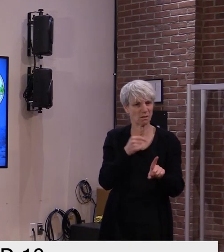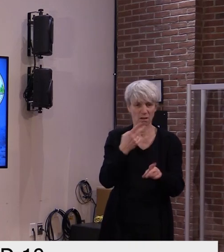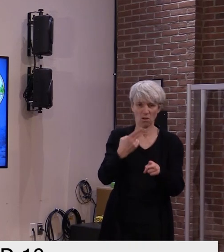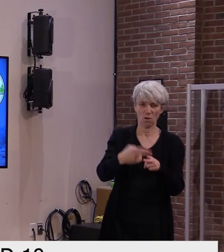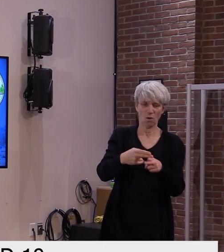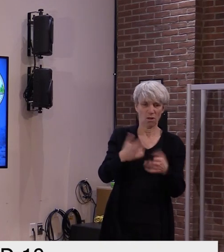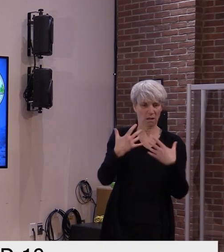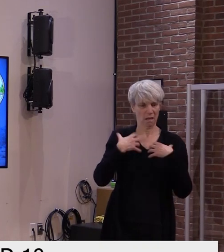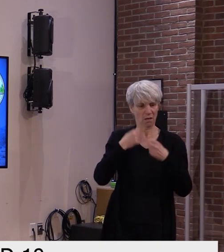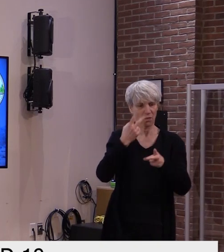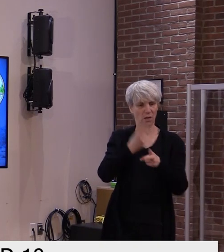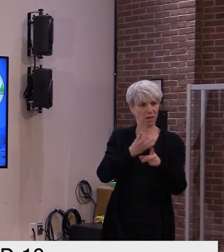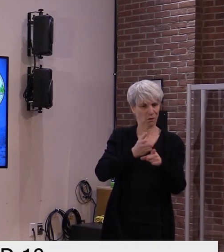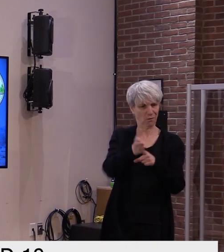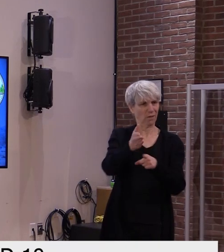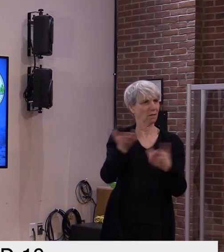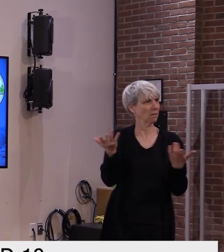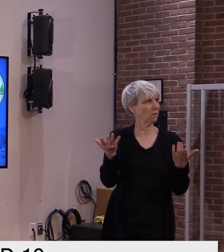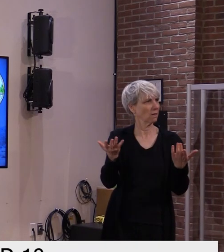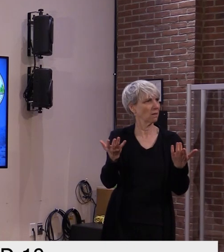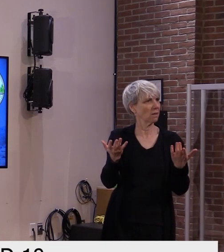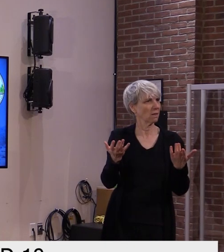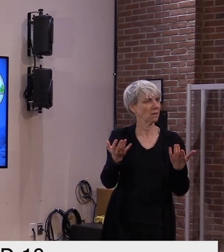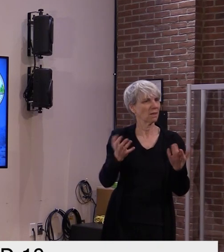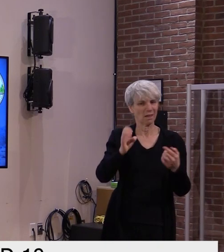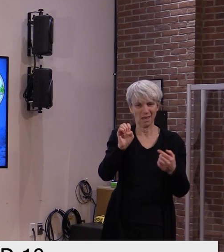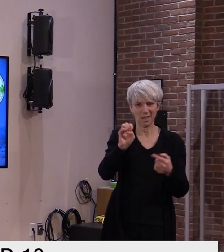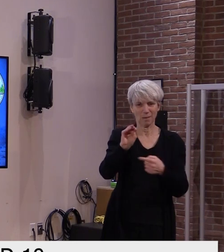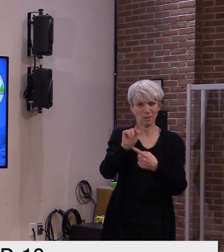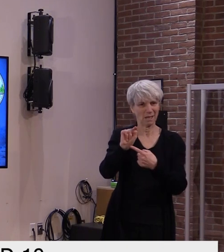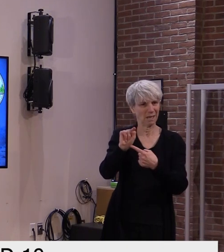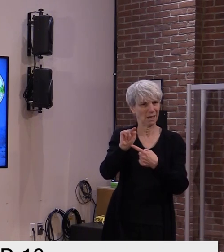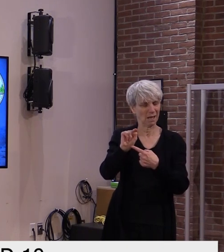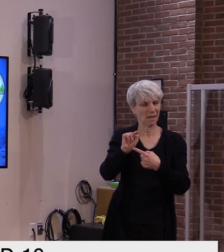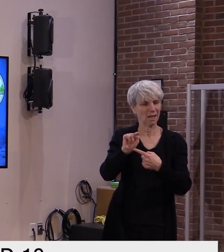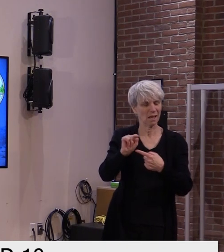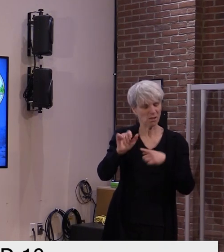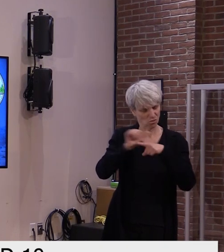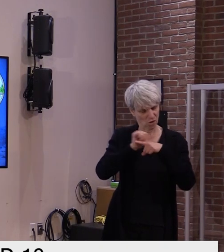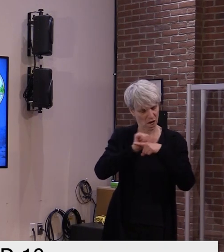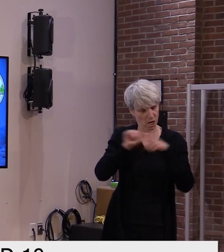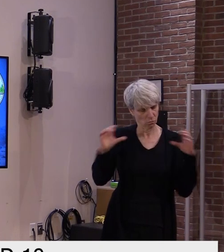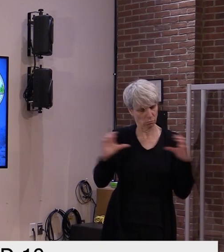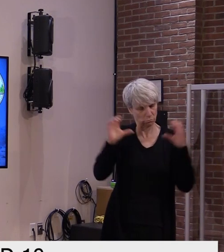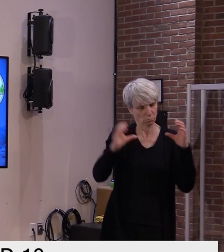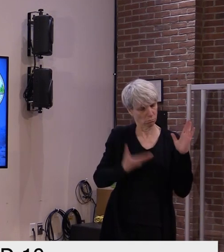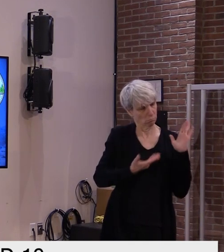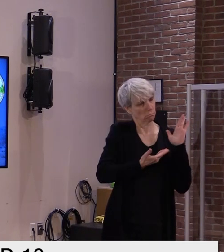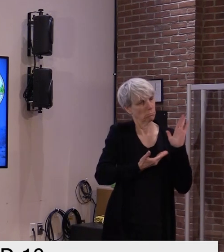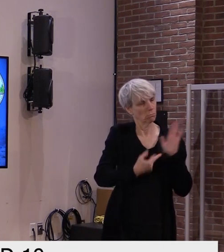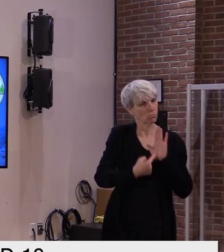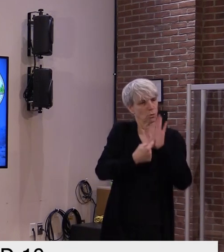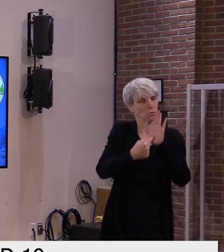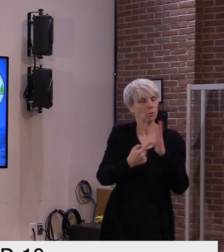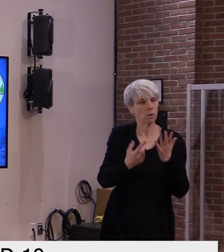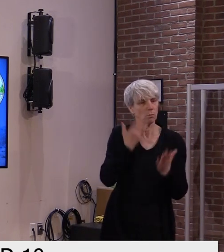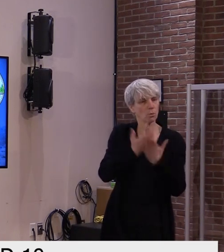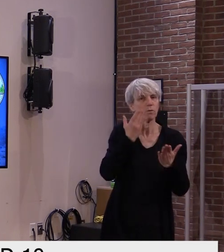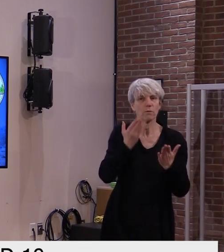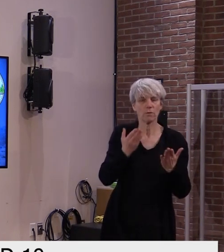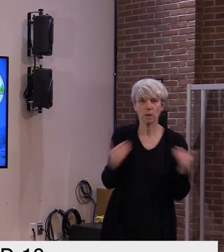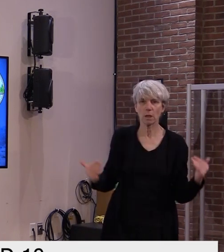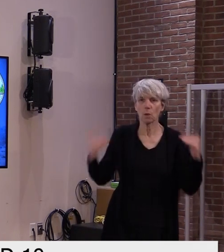personnel that are providing medical services and have certifications to prove that they are medical personnel and